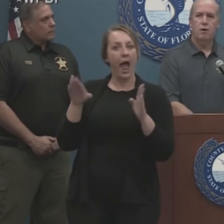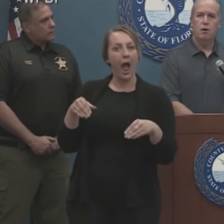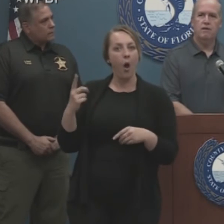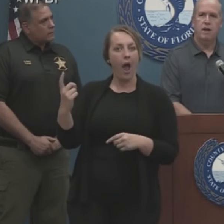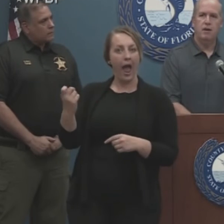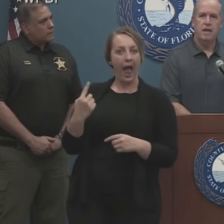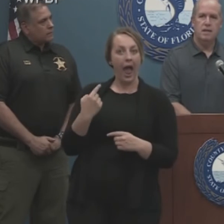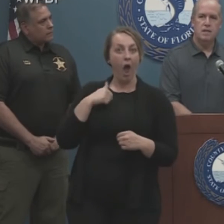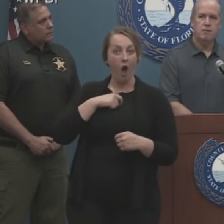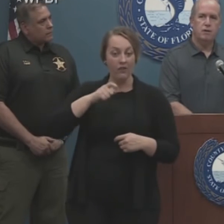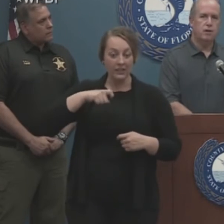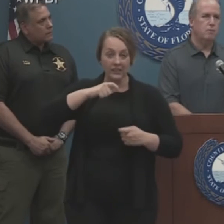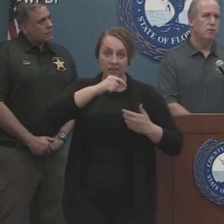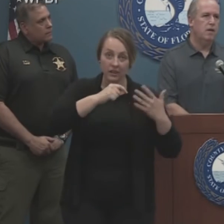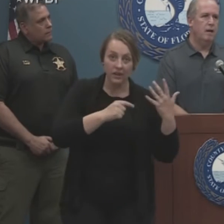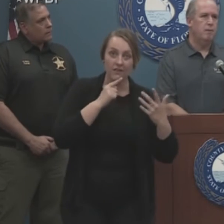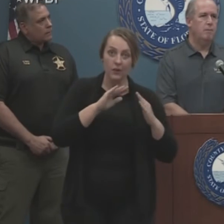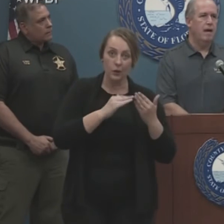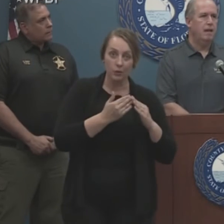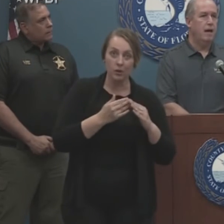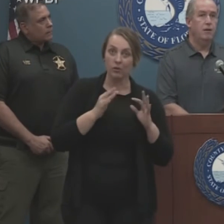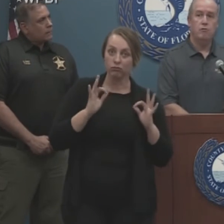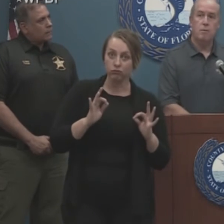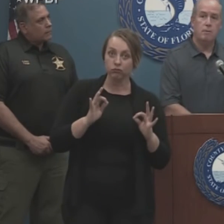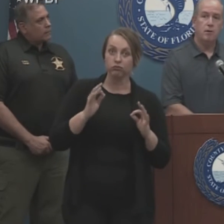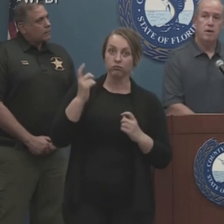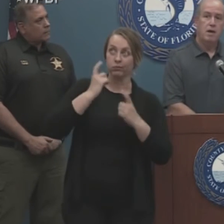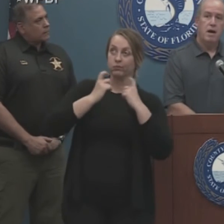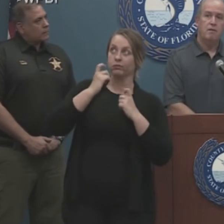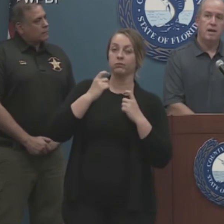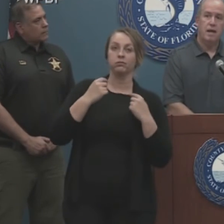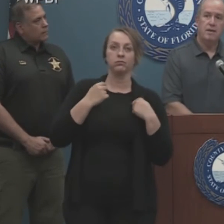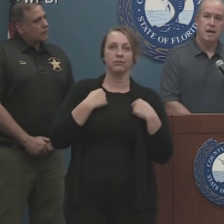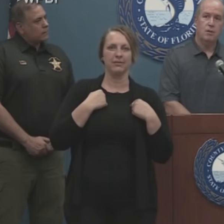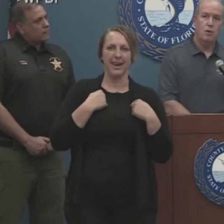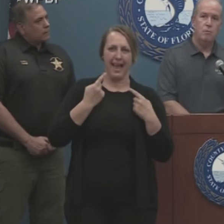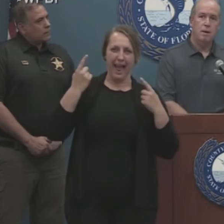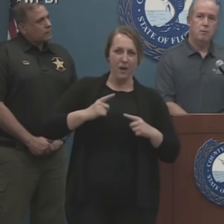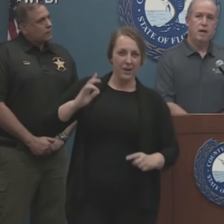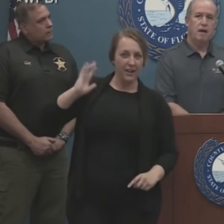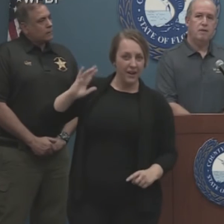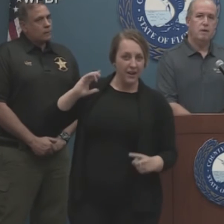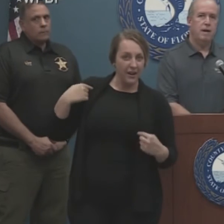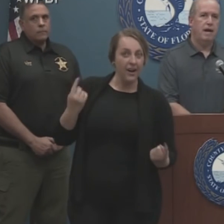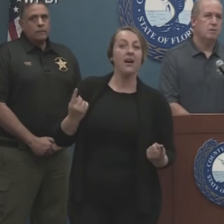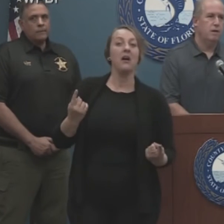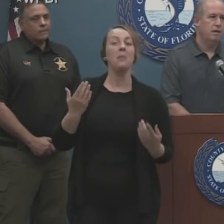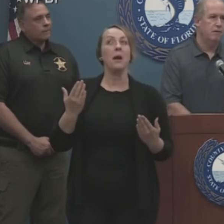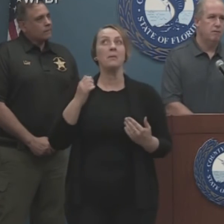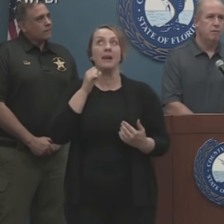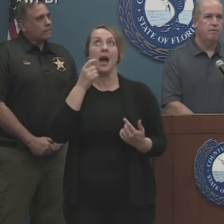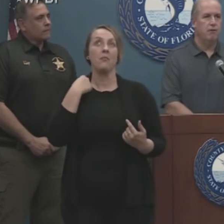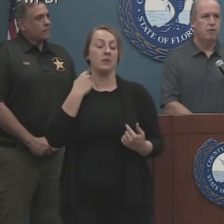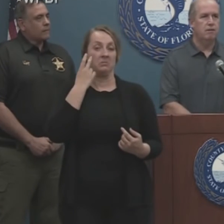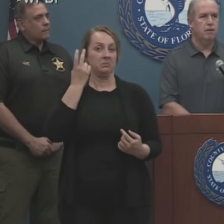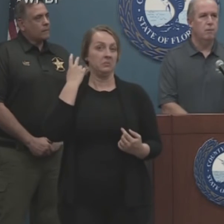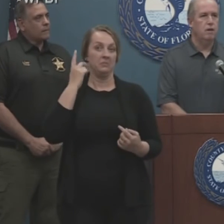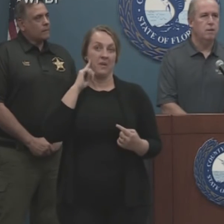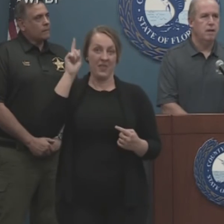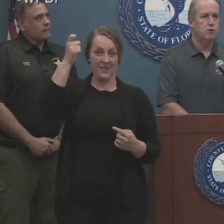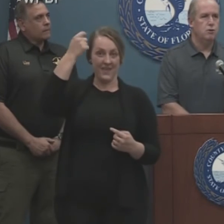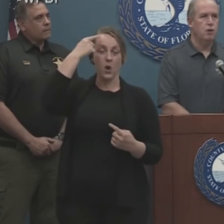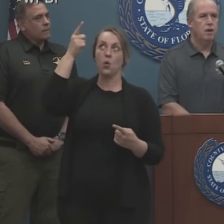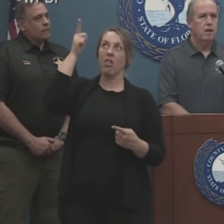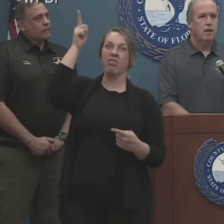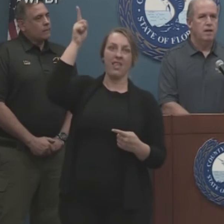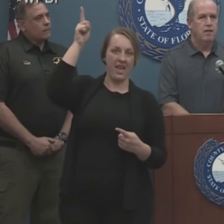if all of our needs for the community had been met. I don't remember ever getting that call. Maybe we have in the past, but even from the federal level, they wanted